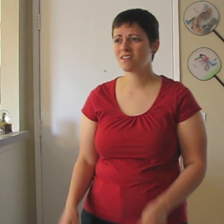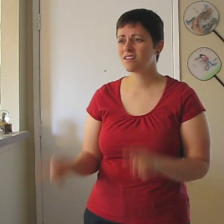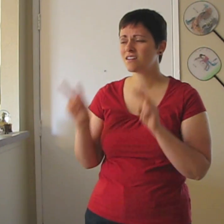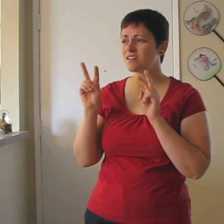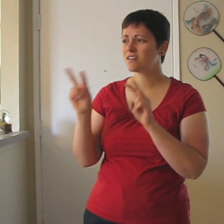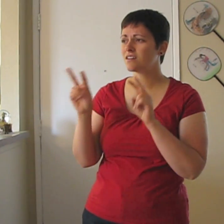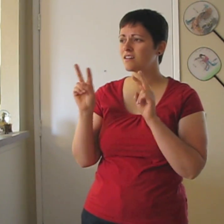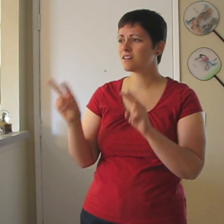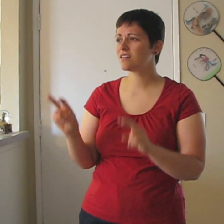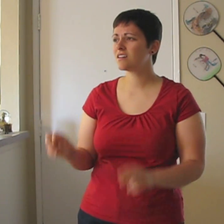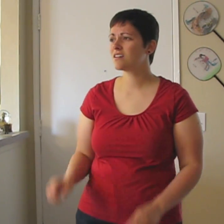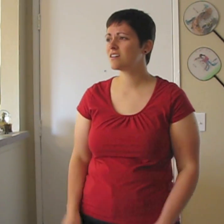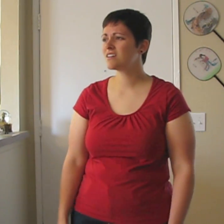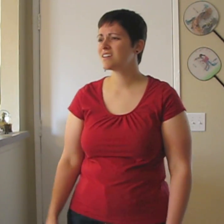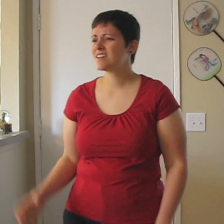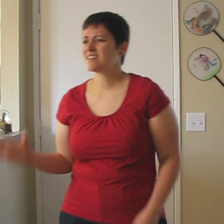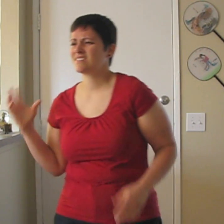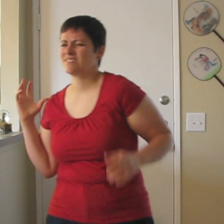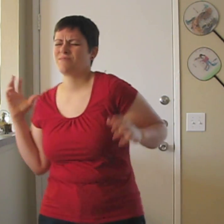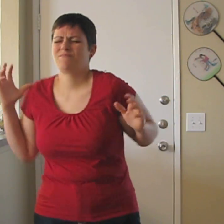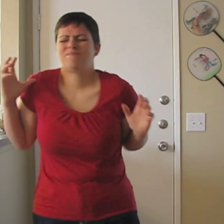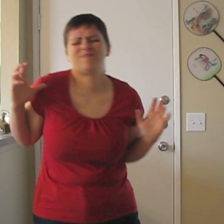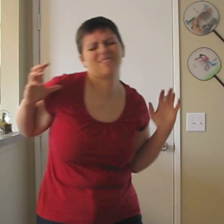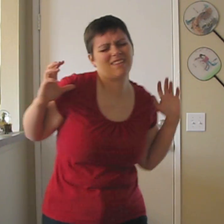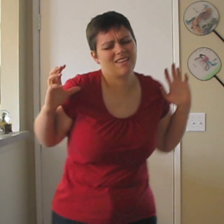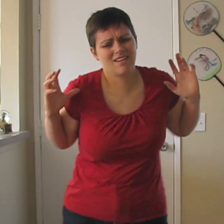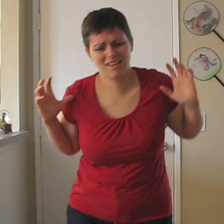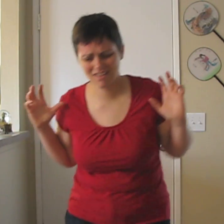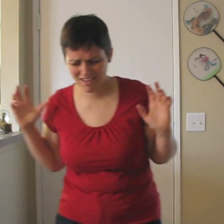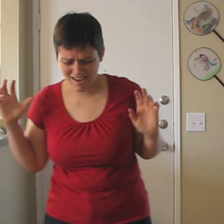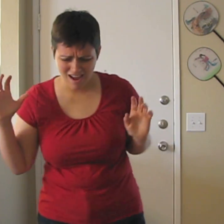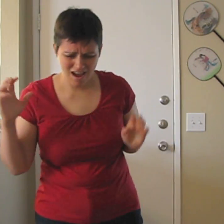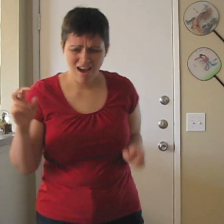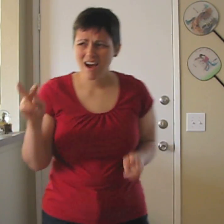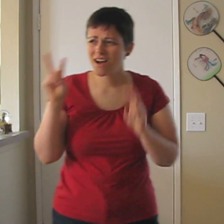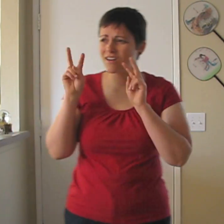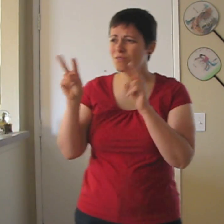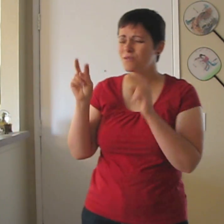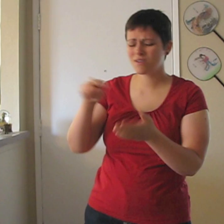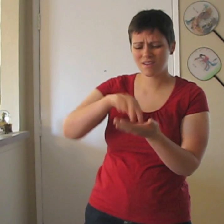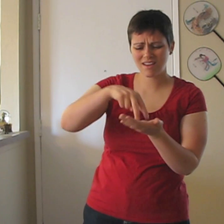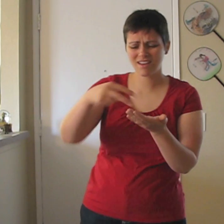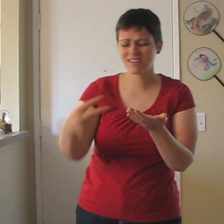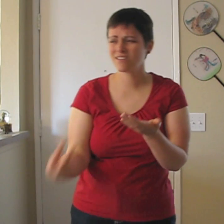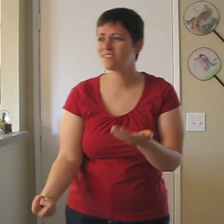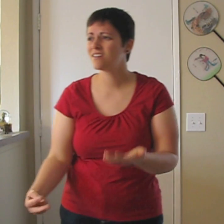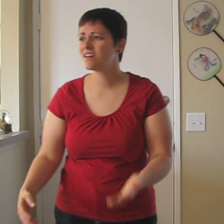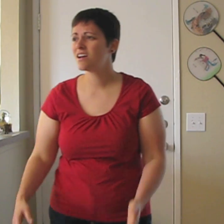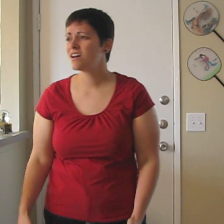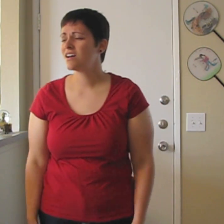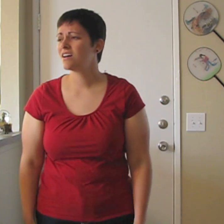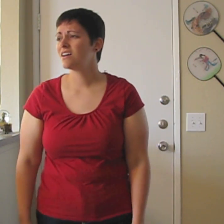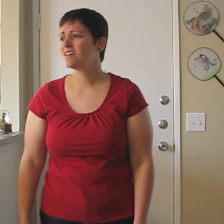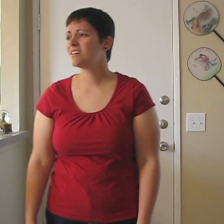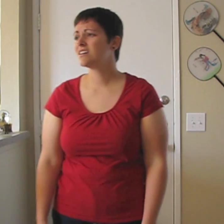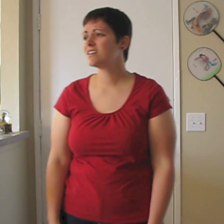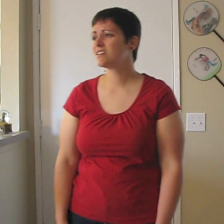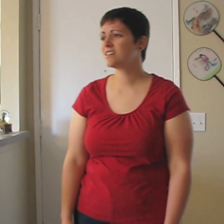ground. I watched him as he struggled, I watched him as he